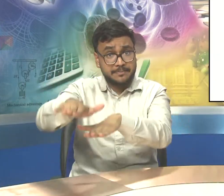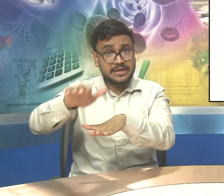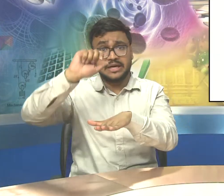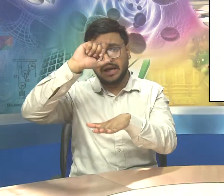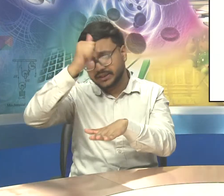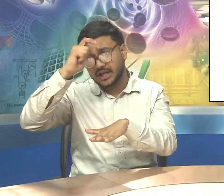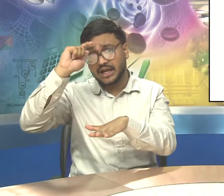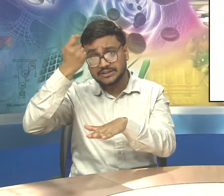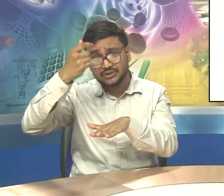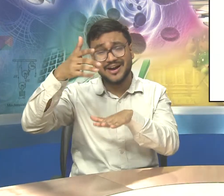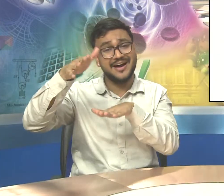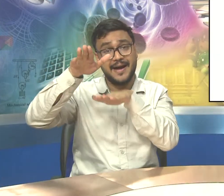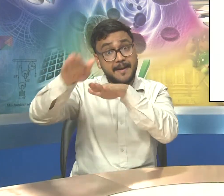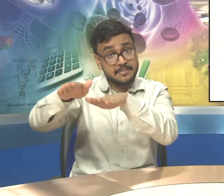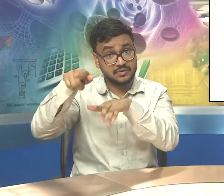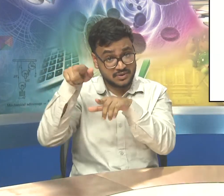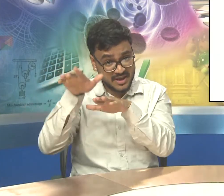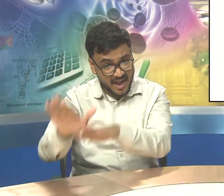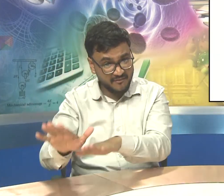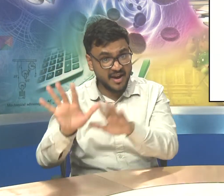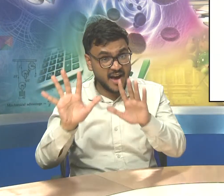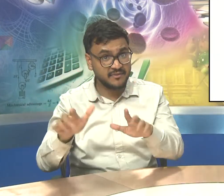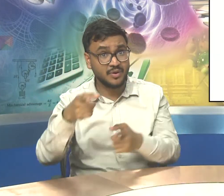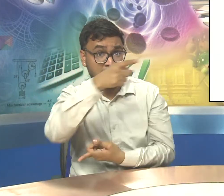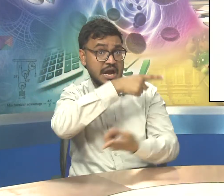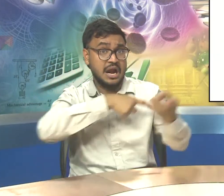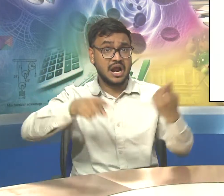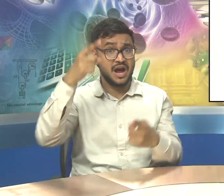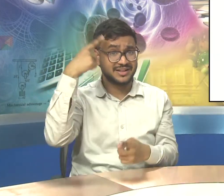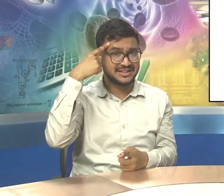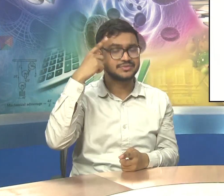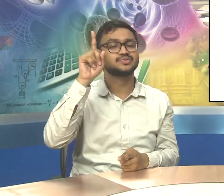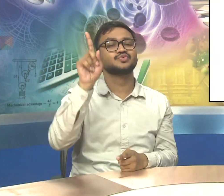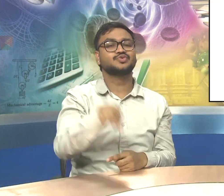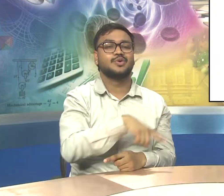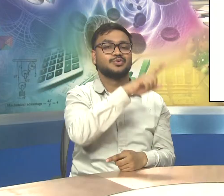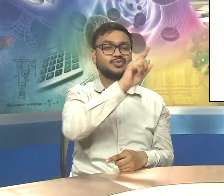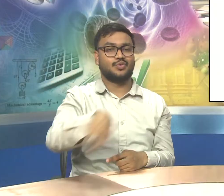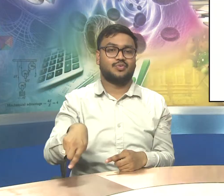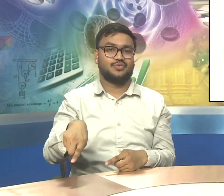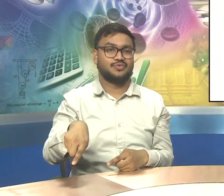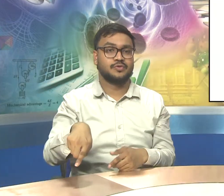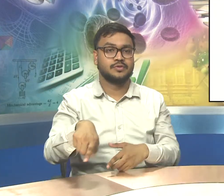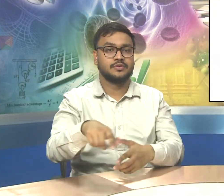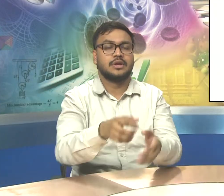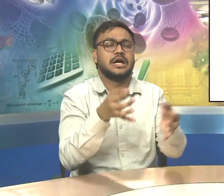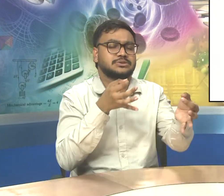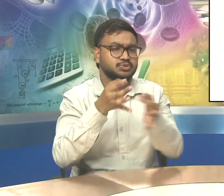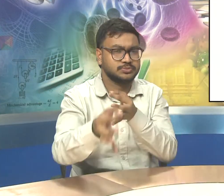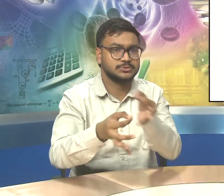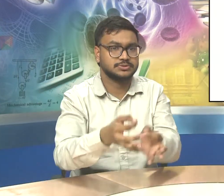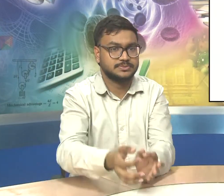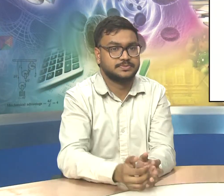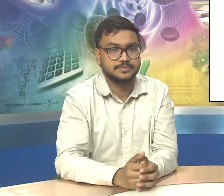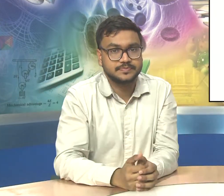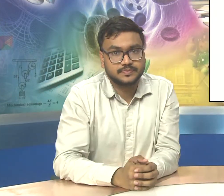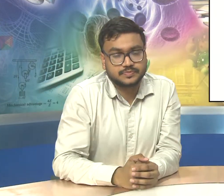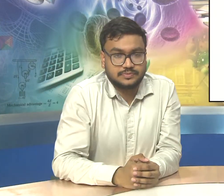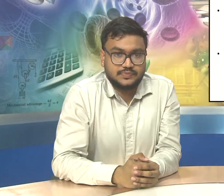It is a representation of spoken language on the hand. But this is a misconception